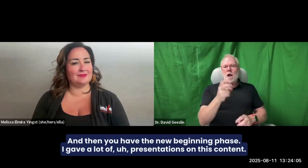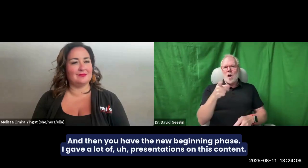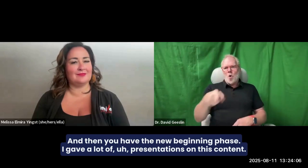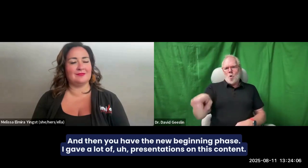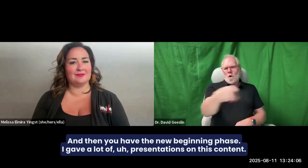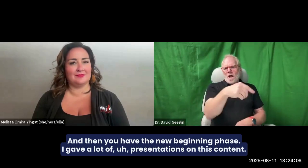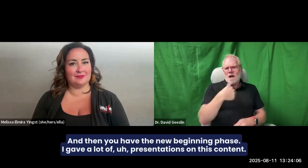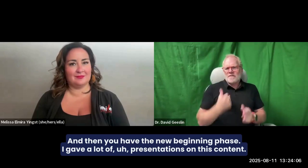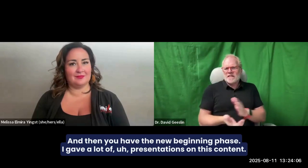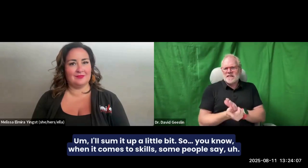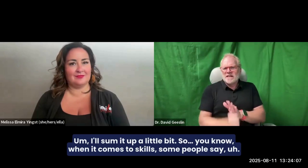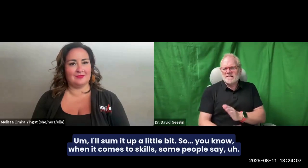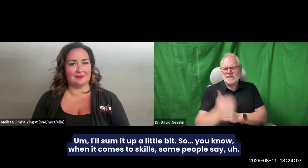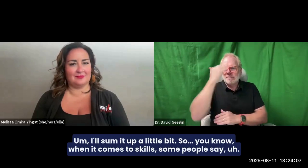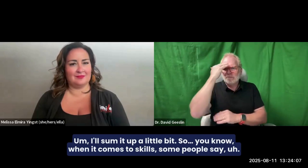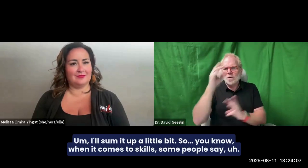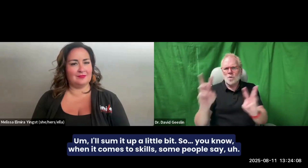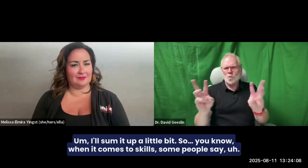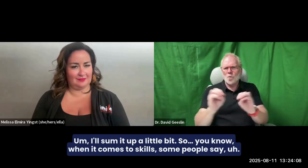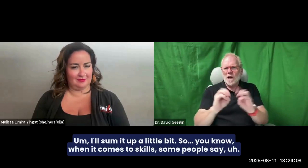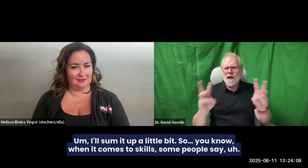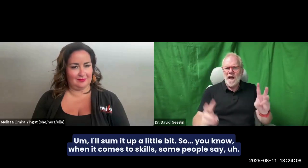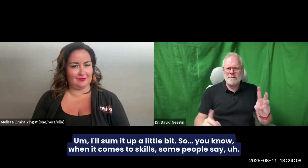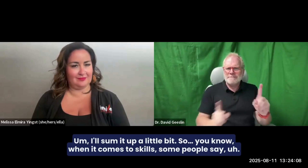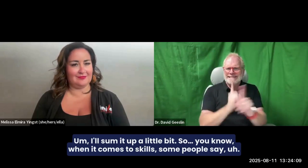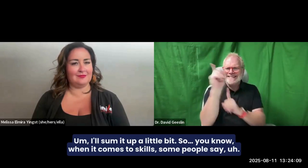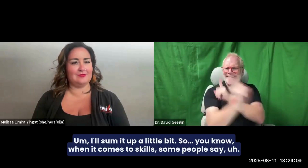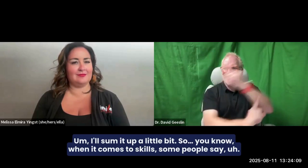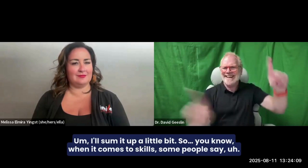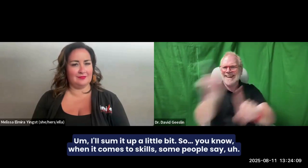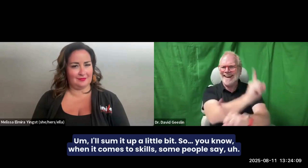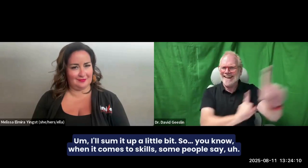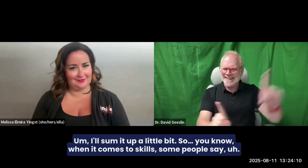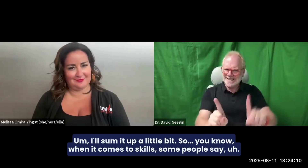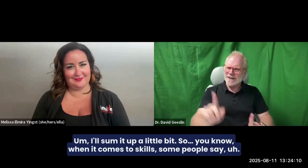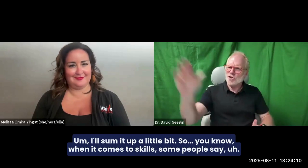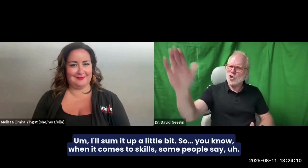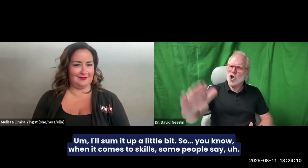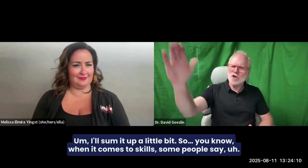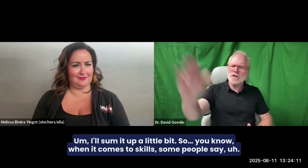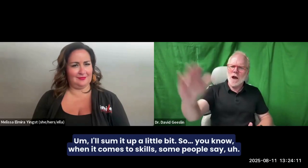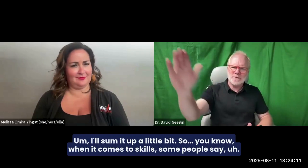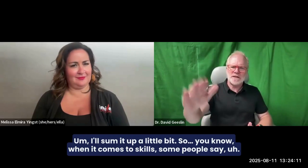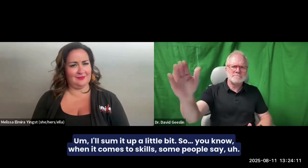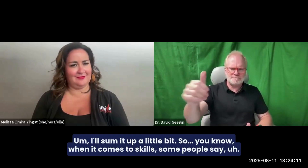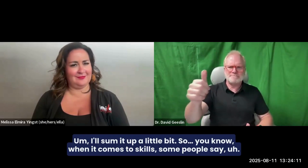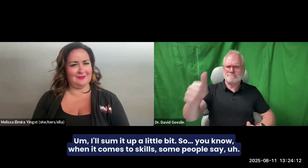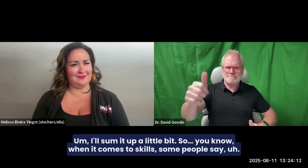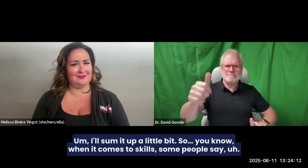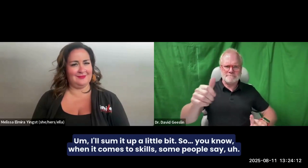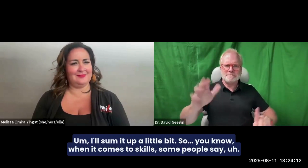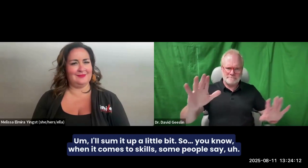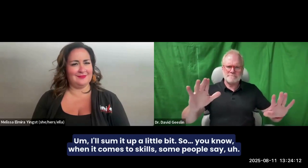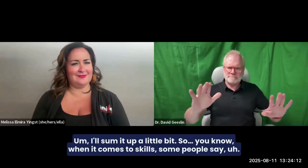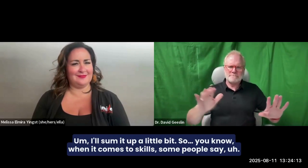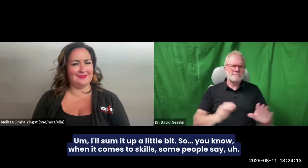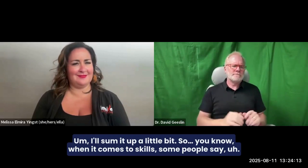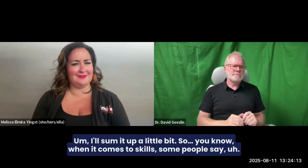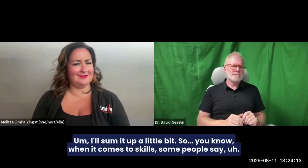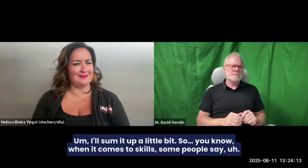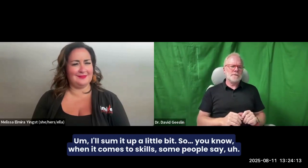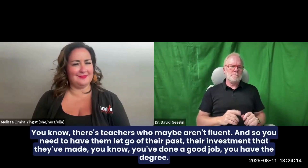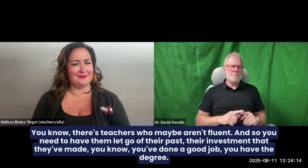on this content. I'll sum it up a little bit. So, when it comes to skills, some people